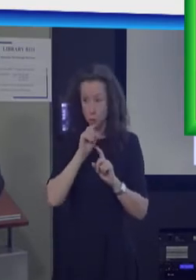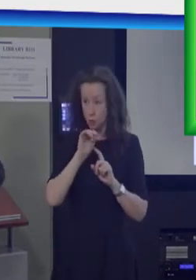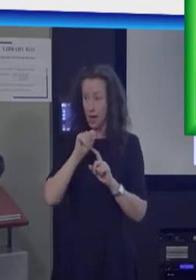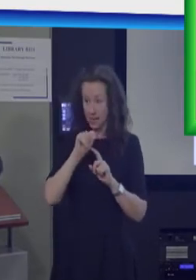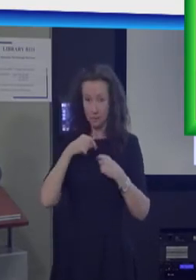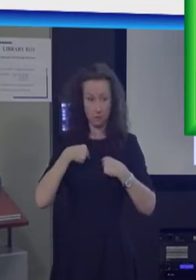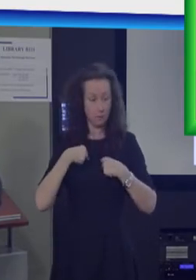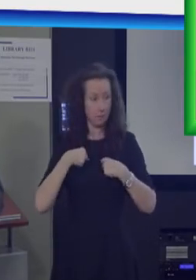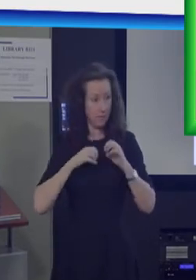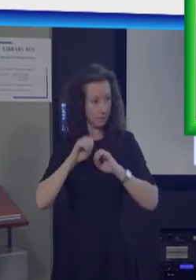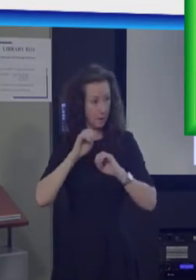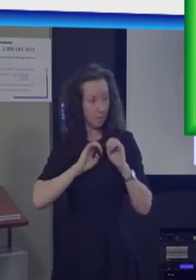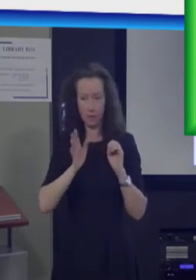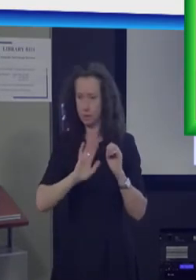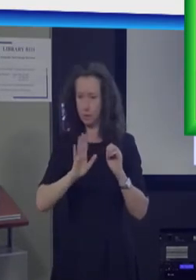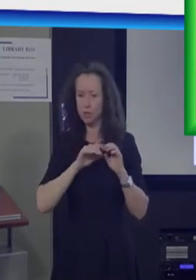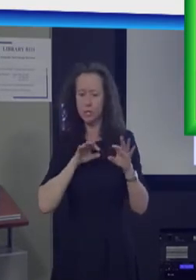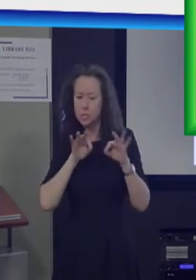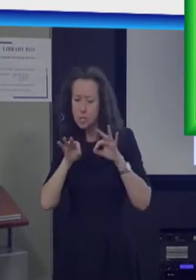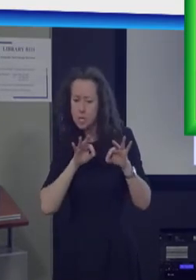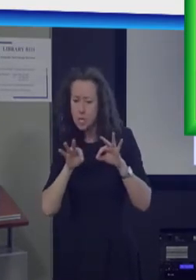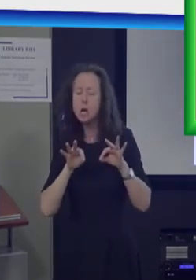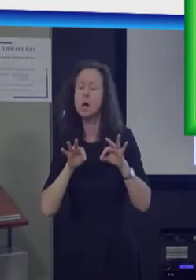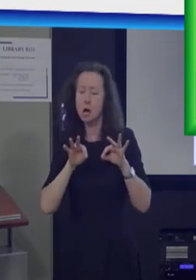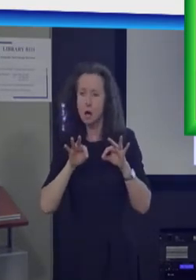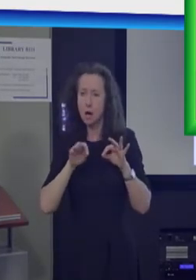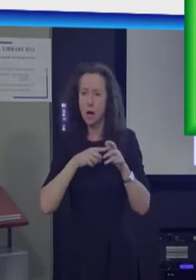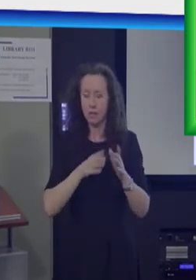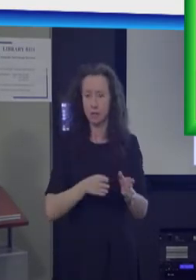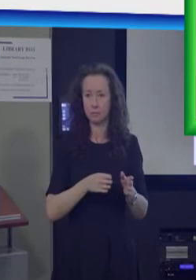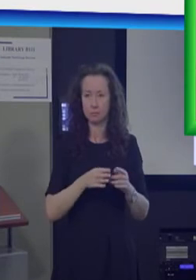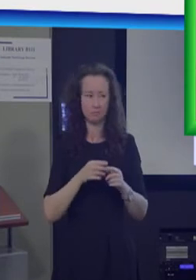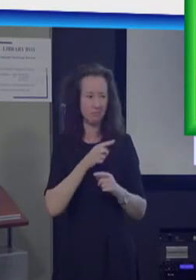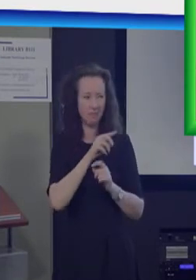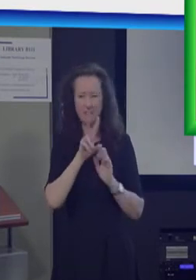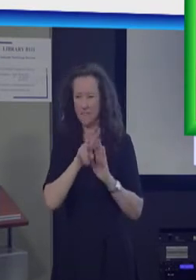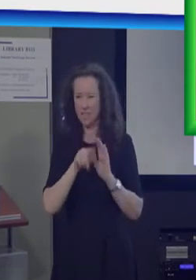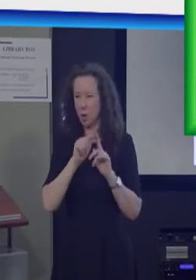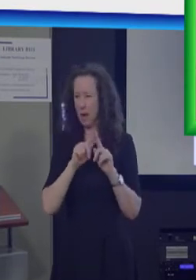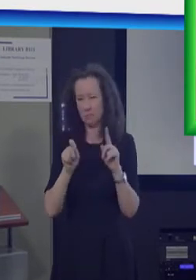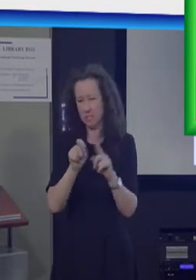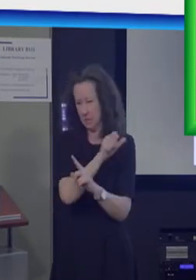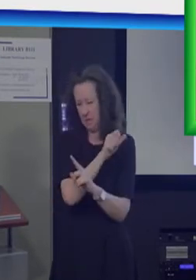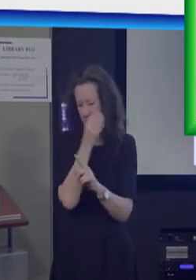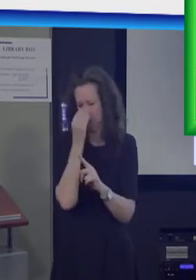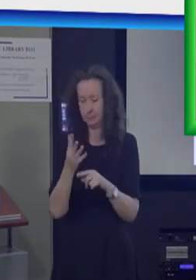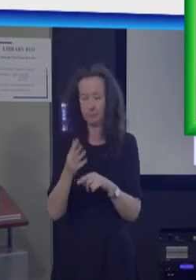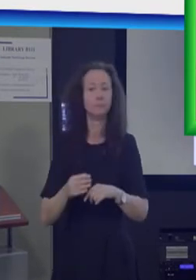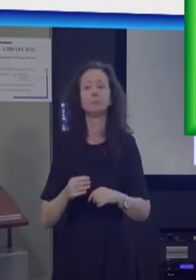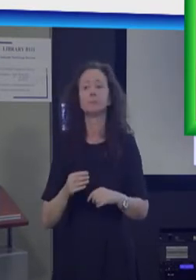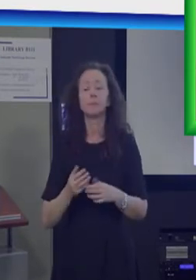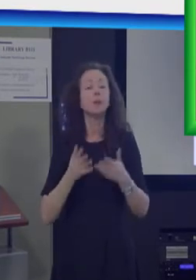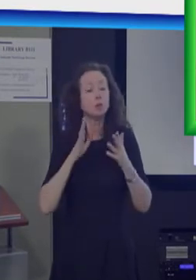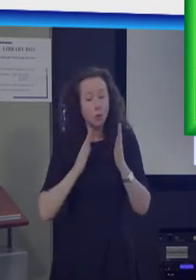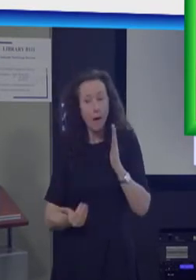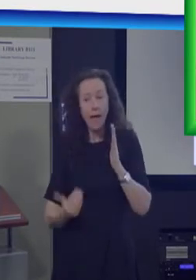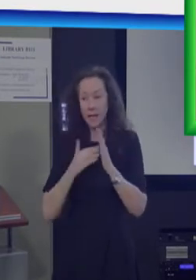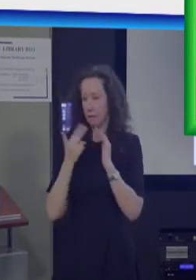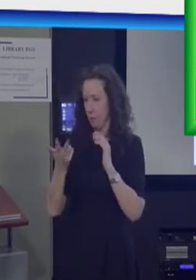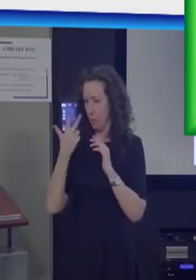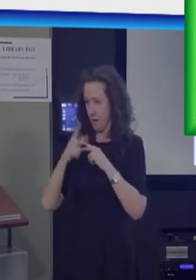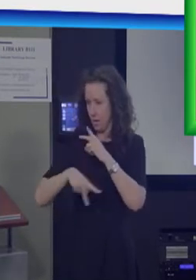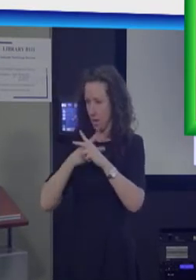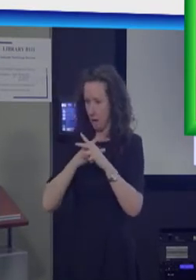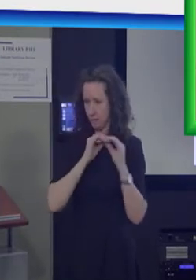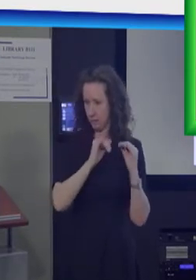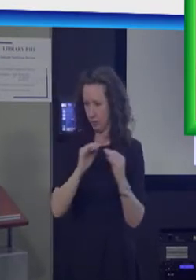We just go on to the next setup. I'm going to skip that. So we have these three kinds of instruction. They